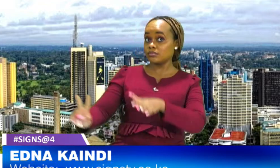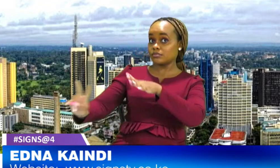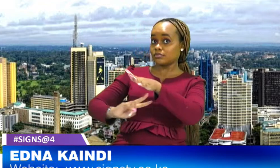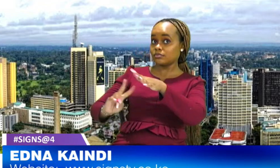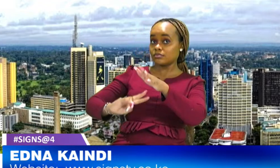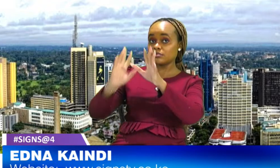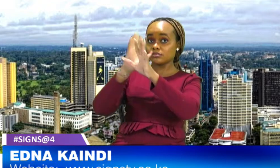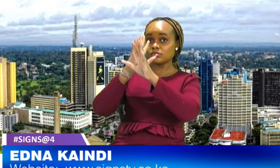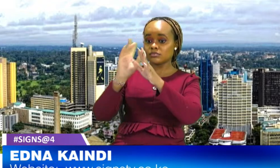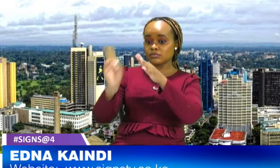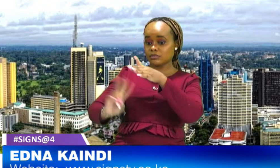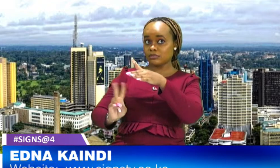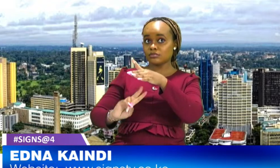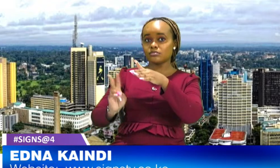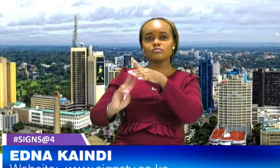Moving on to other news.